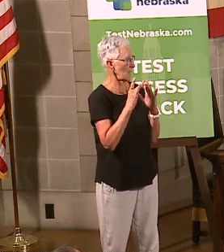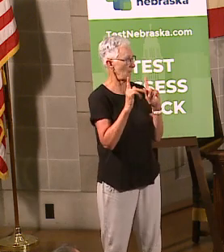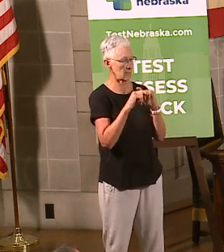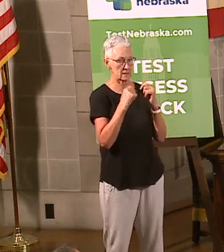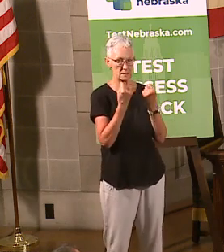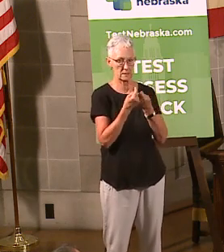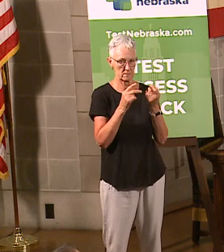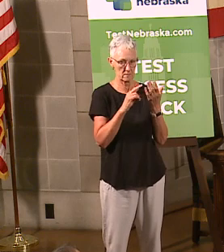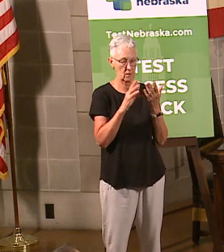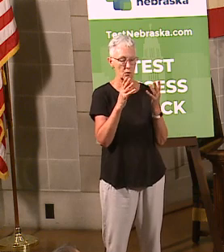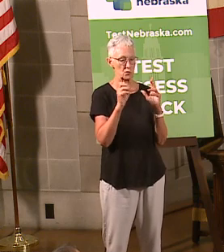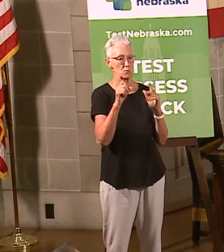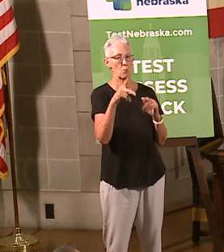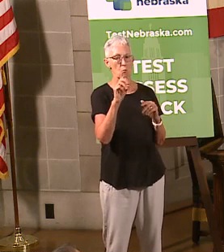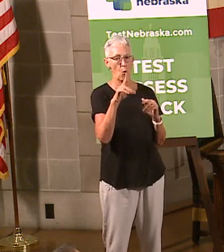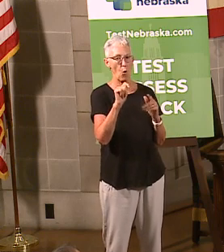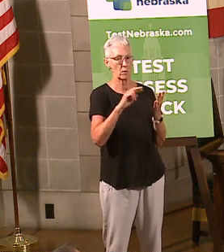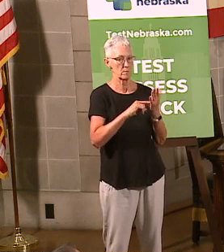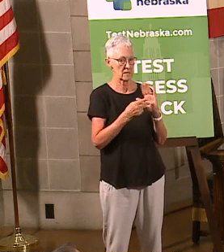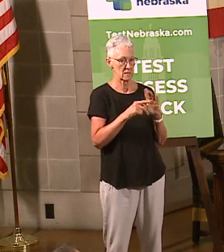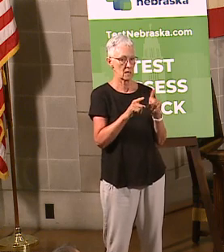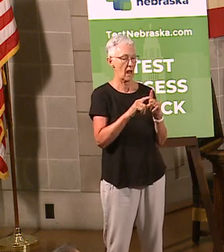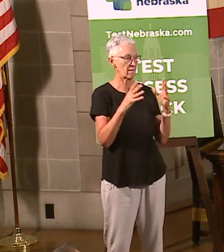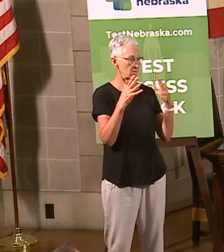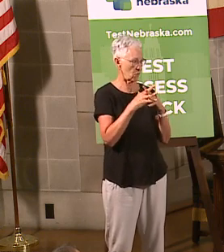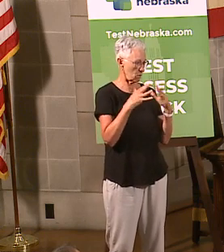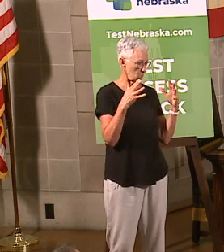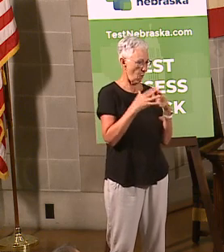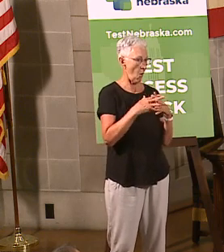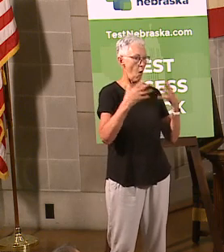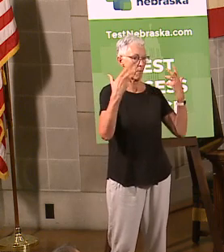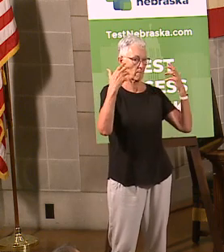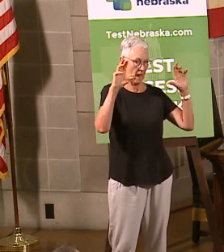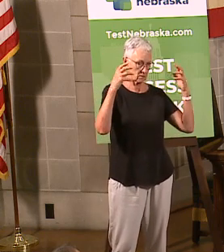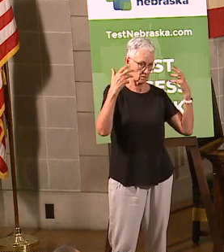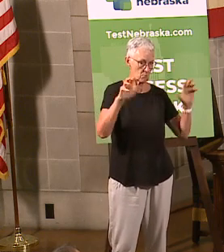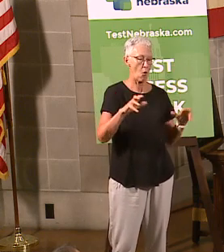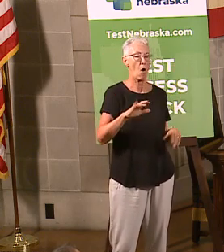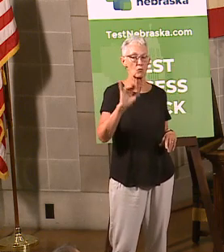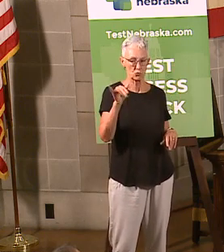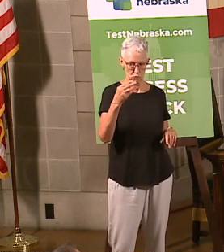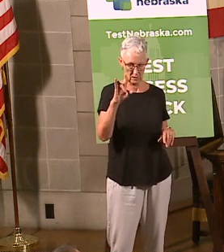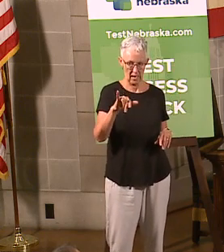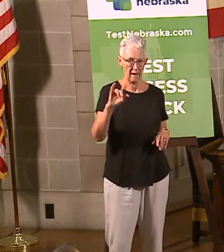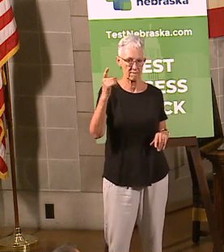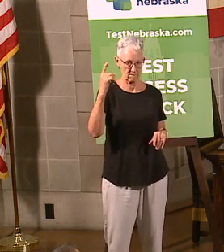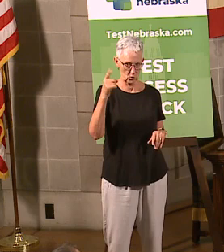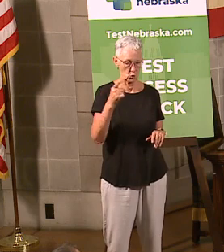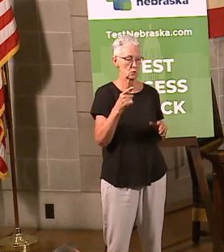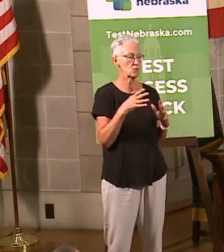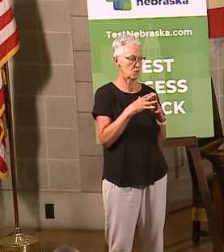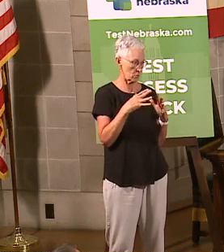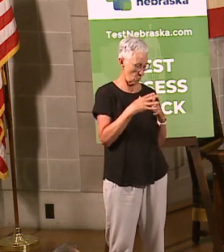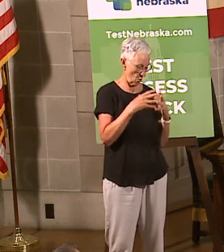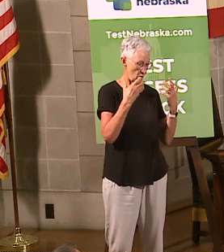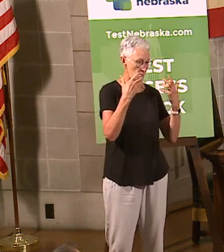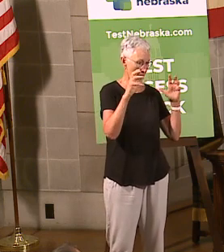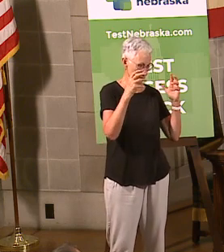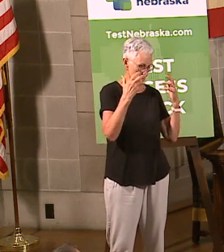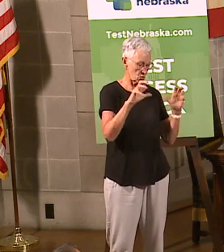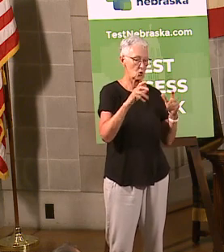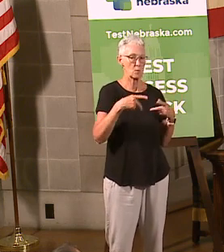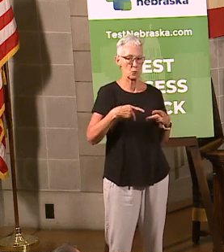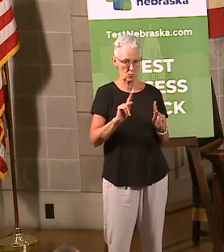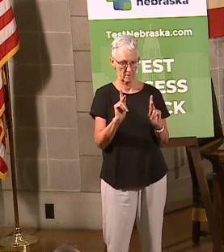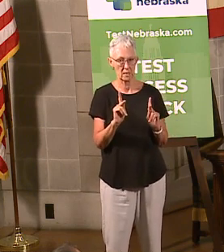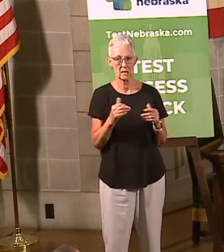Right. And So starting July 1st, contact sports, football, basketball, all those contact sports will be